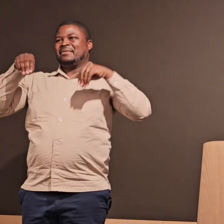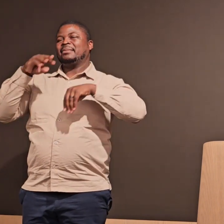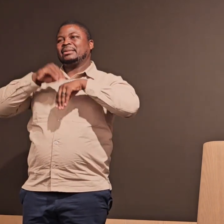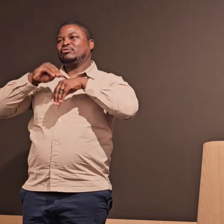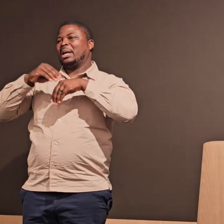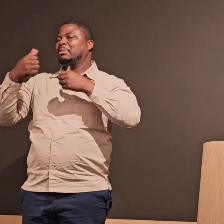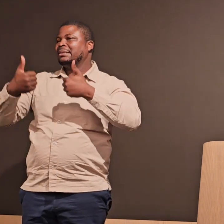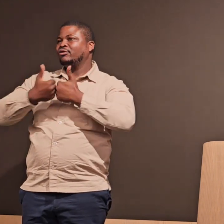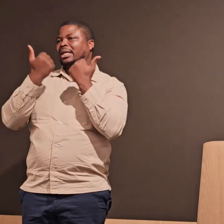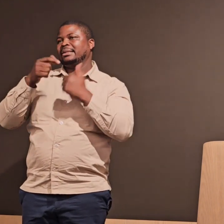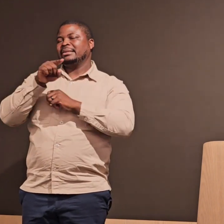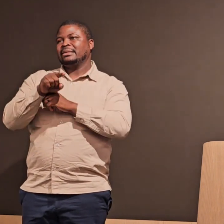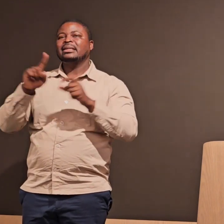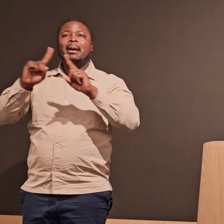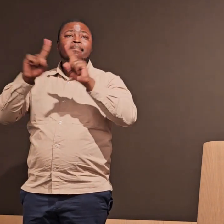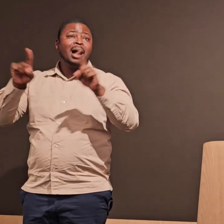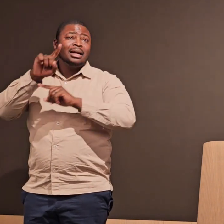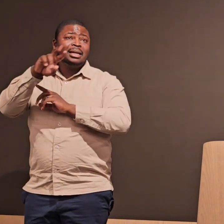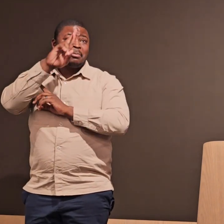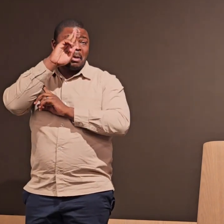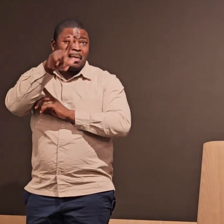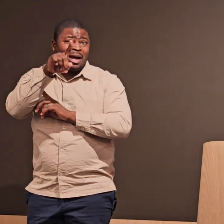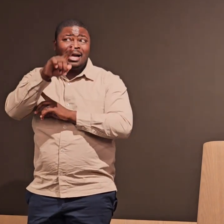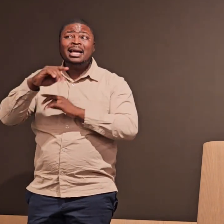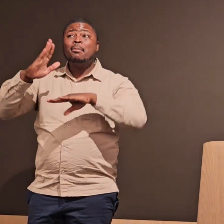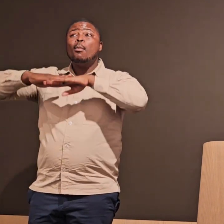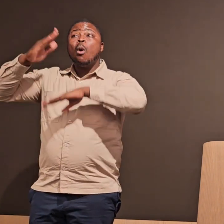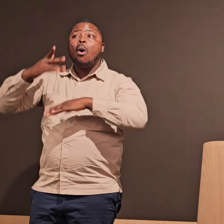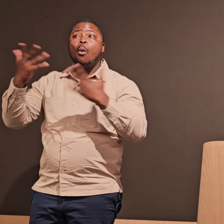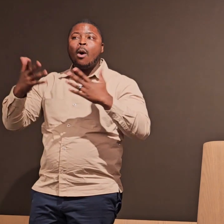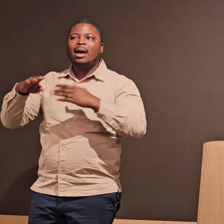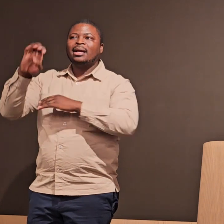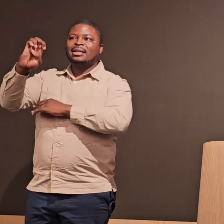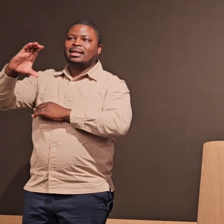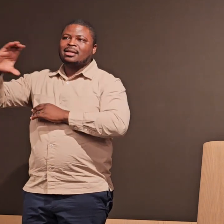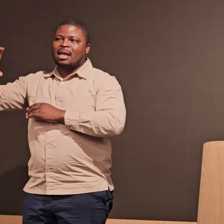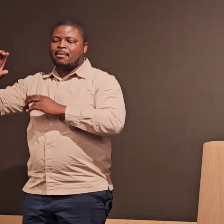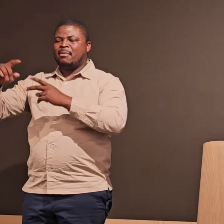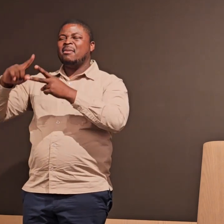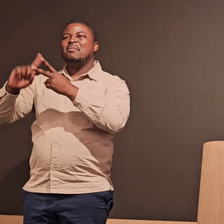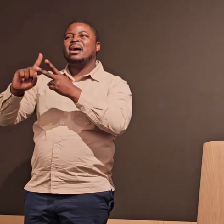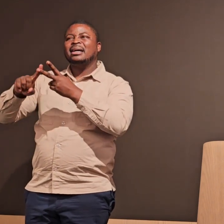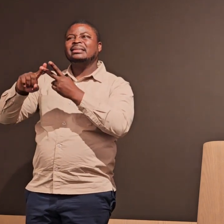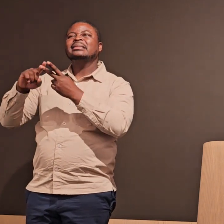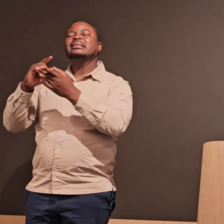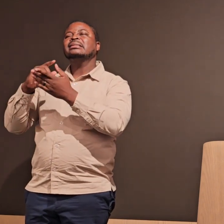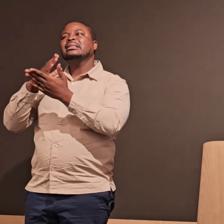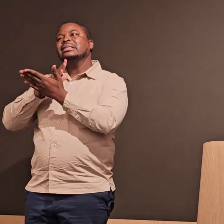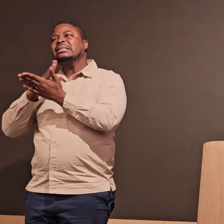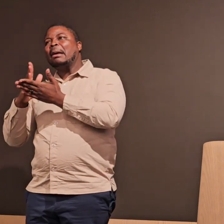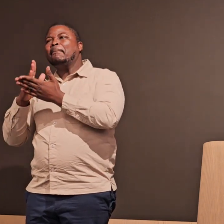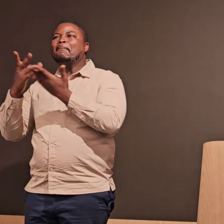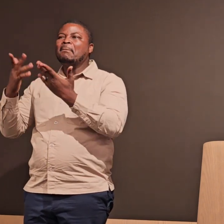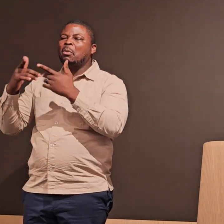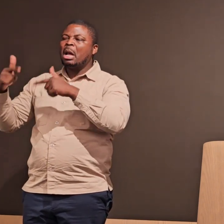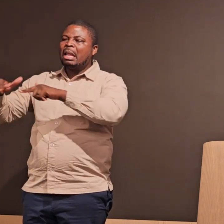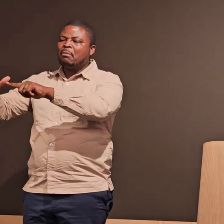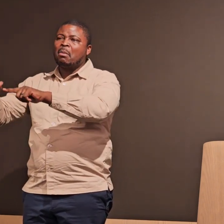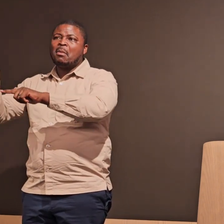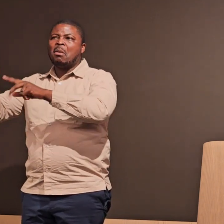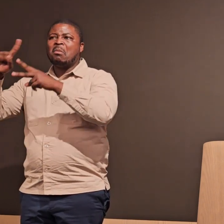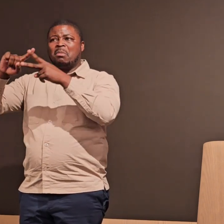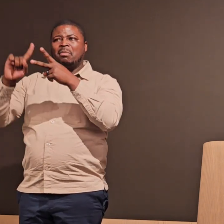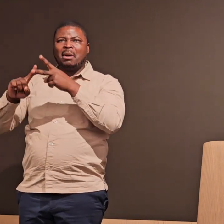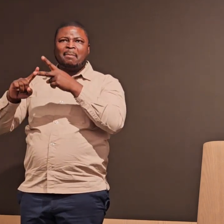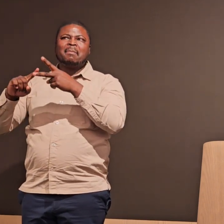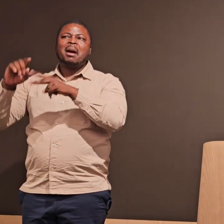is more prominent in Eastern Cape, as well as some parts of Limpopo. Not to say